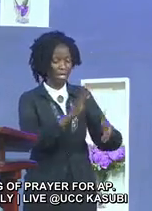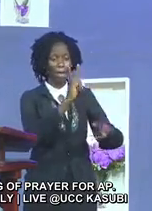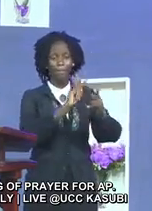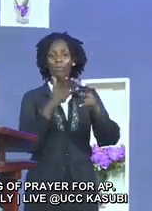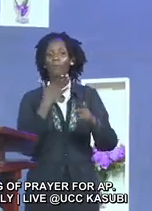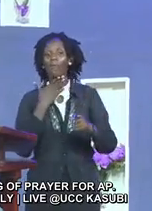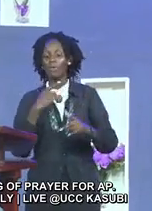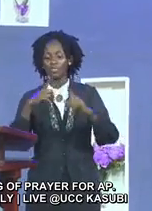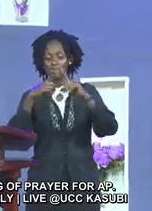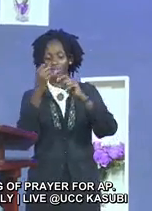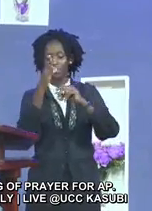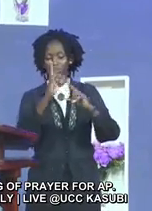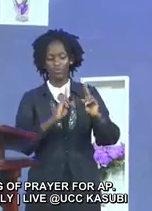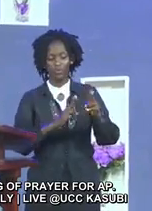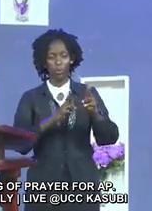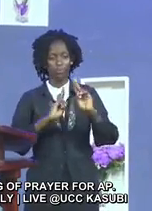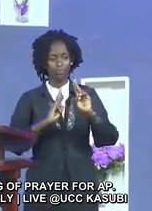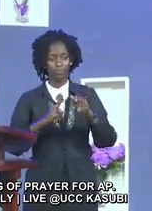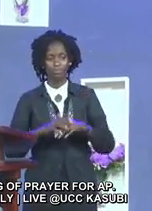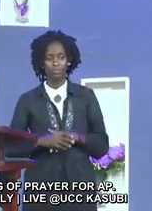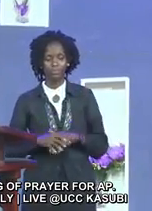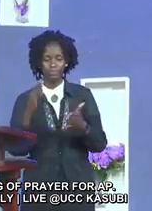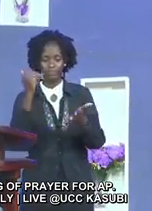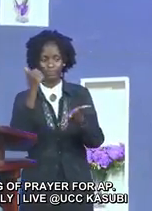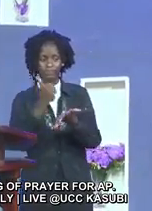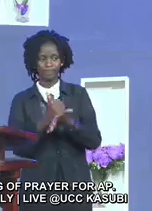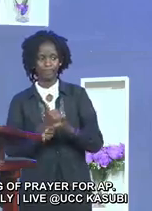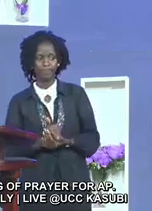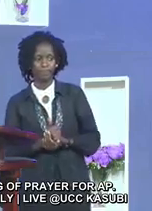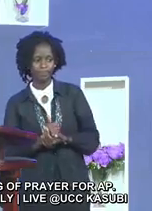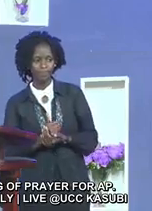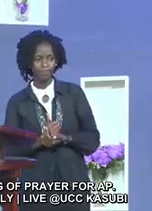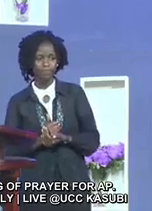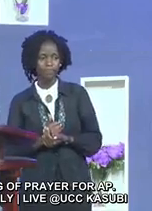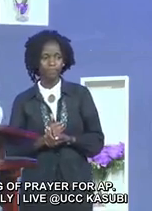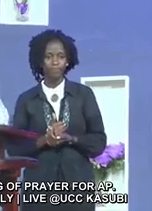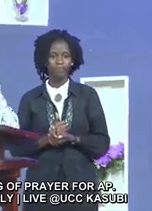at such a time, they need words of hope. Amen. Amen.